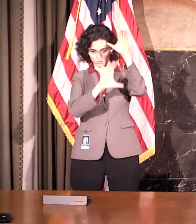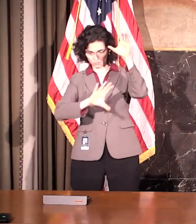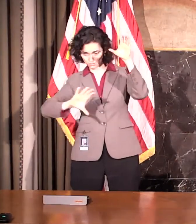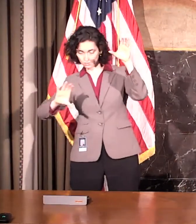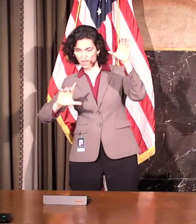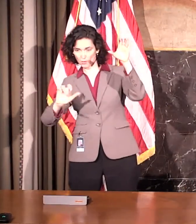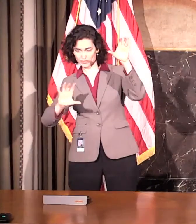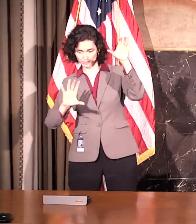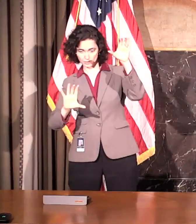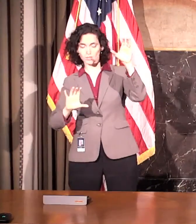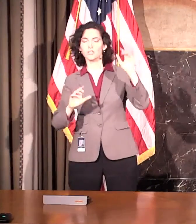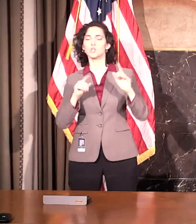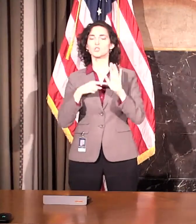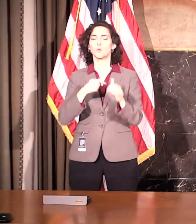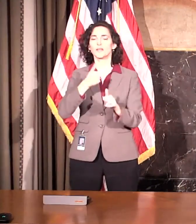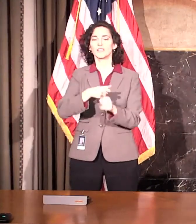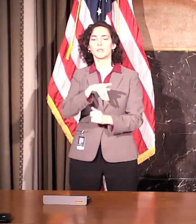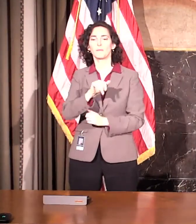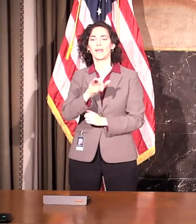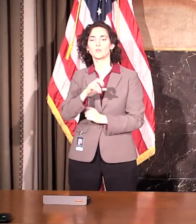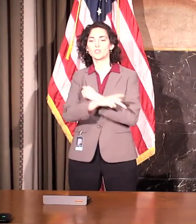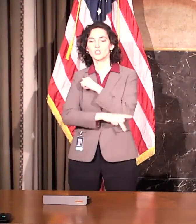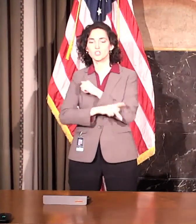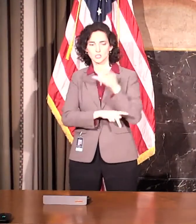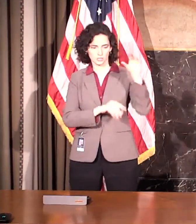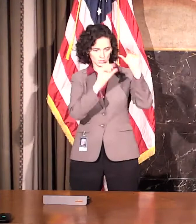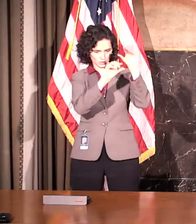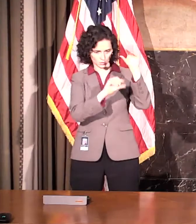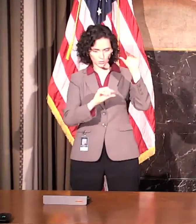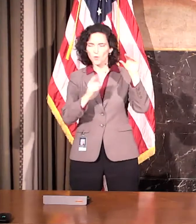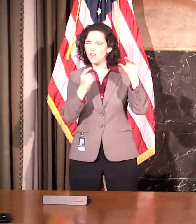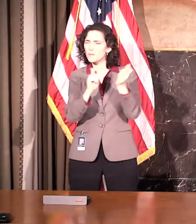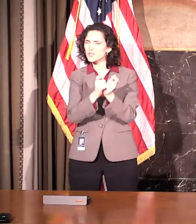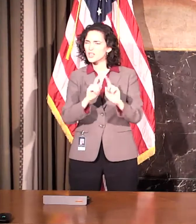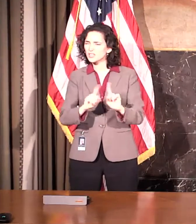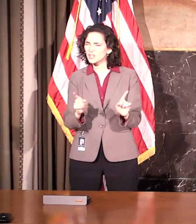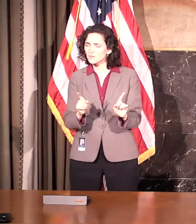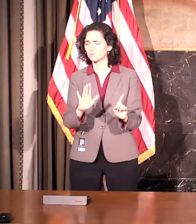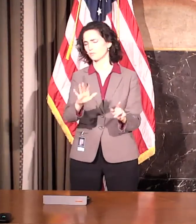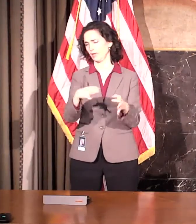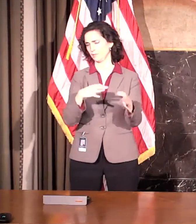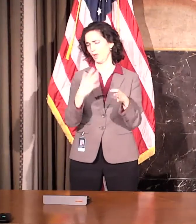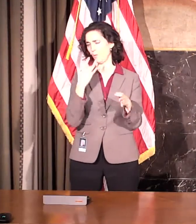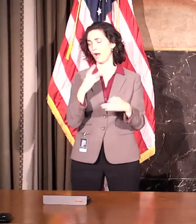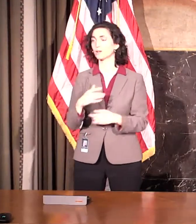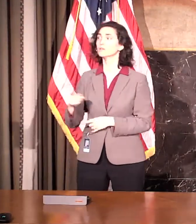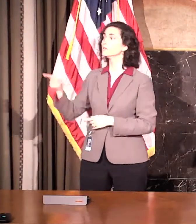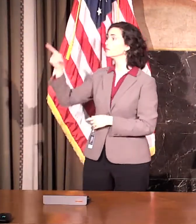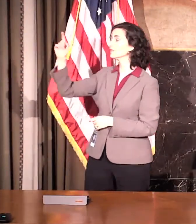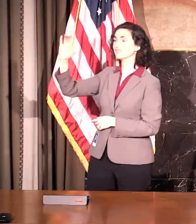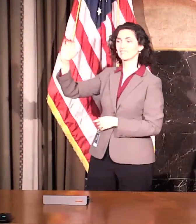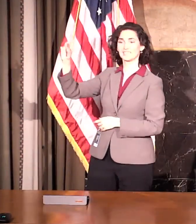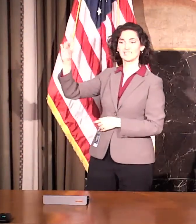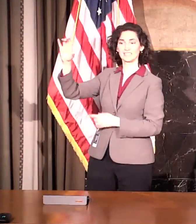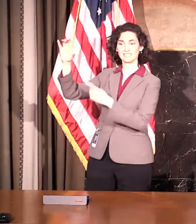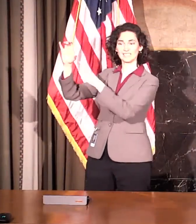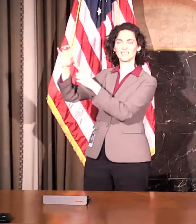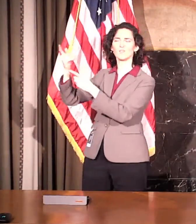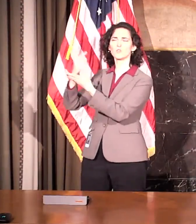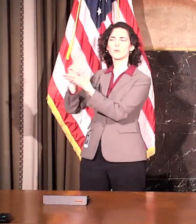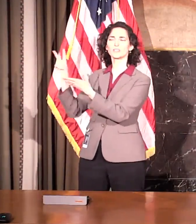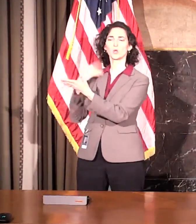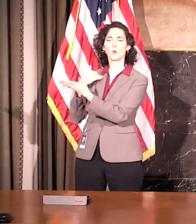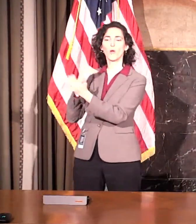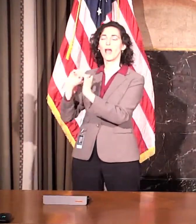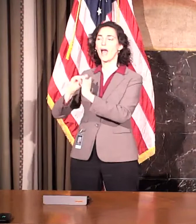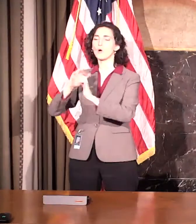what was done there. The CDC, a couple of weeks ago, but pretty recently, changed a little bit the way that they report